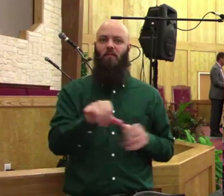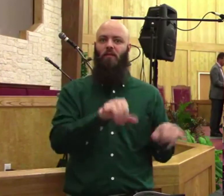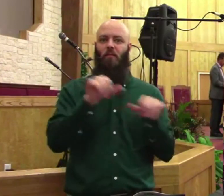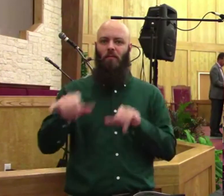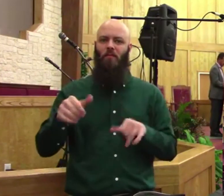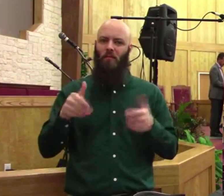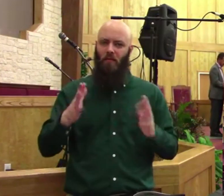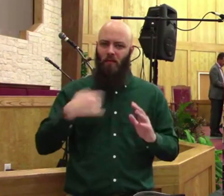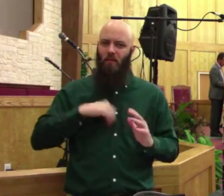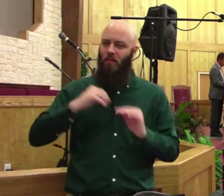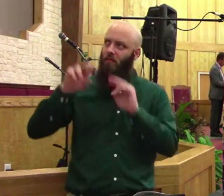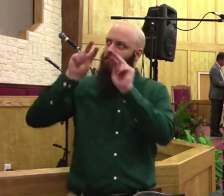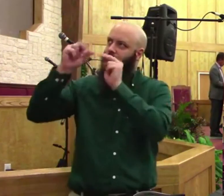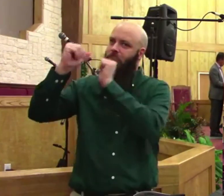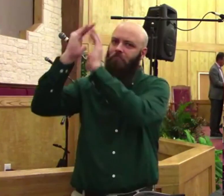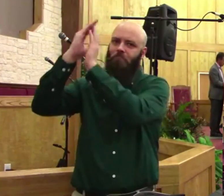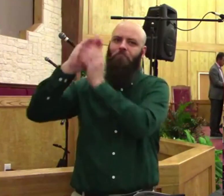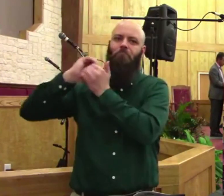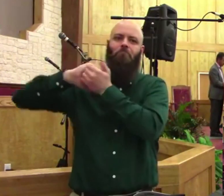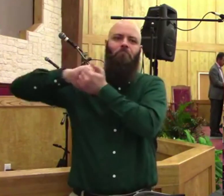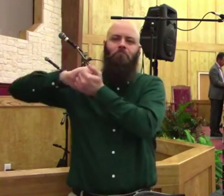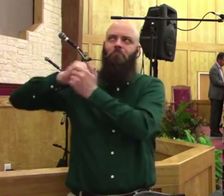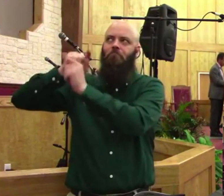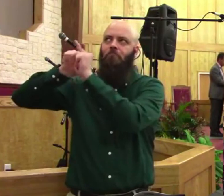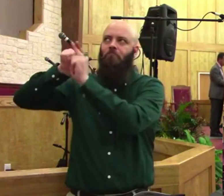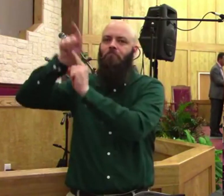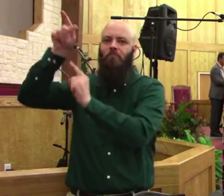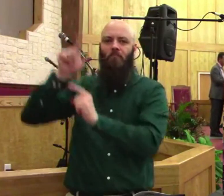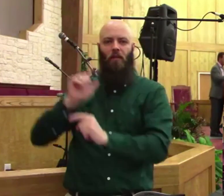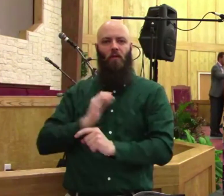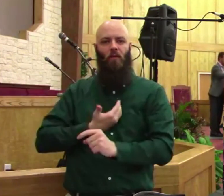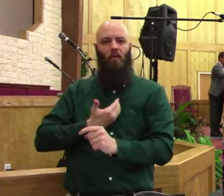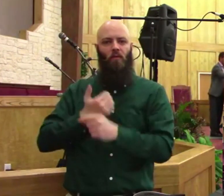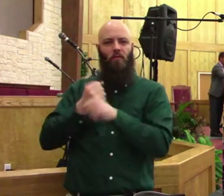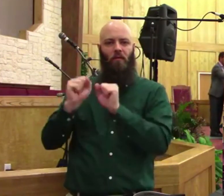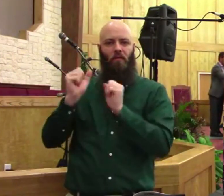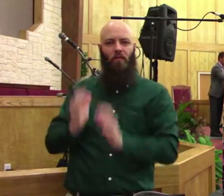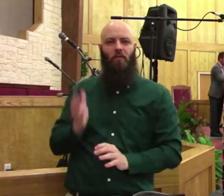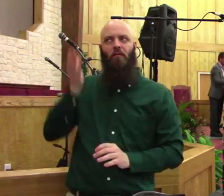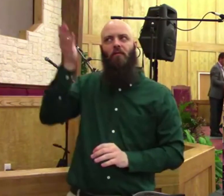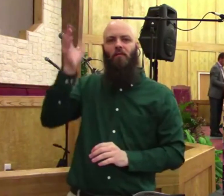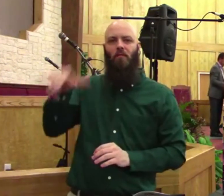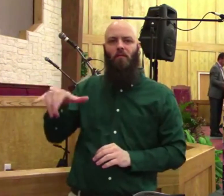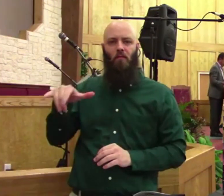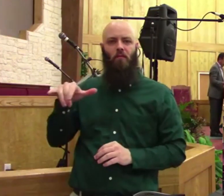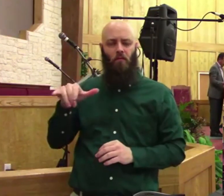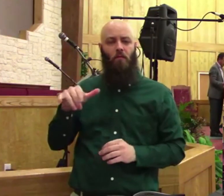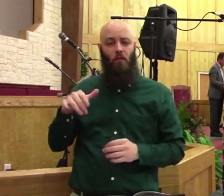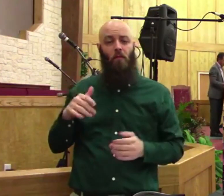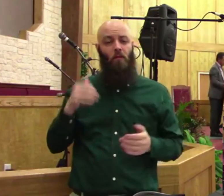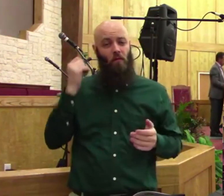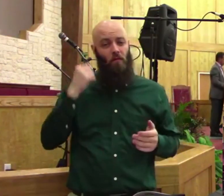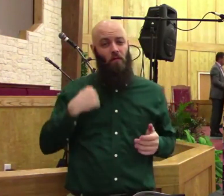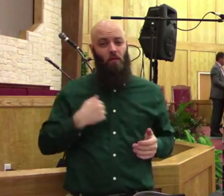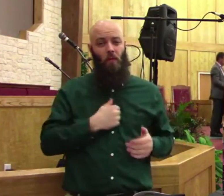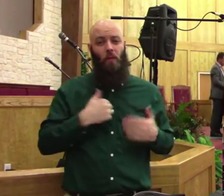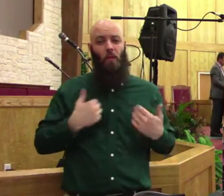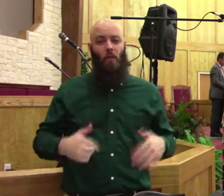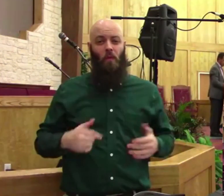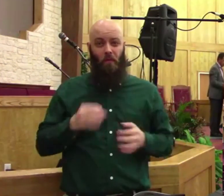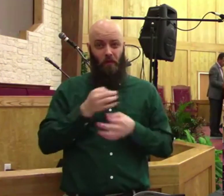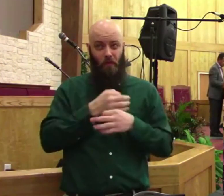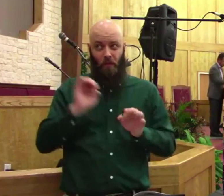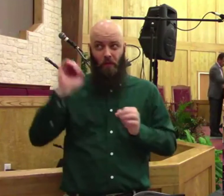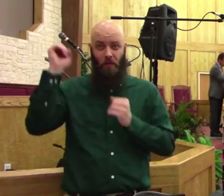Christ, the author of our salvation, that we can freely and immensely privileged